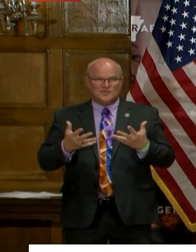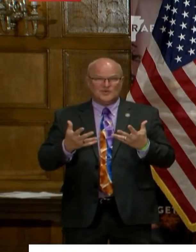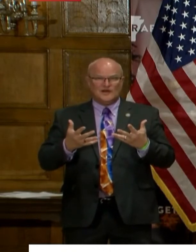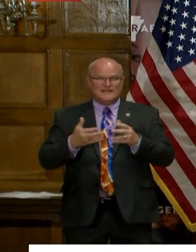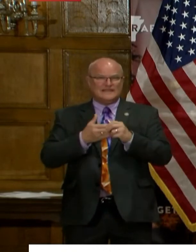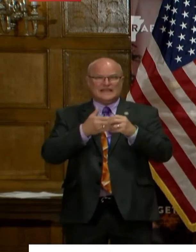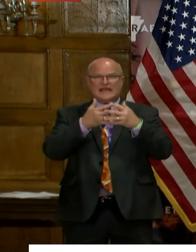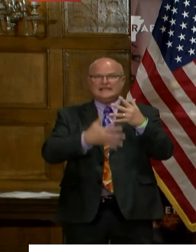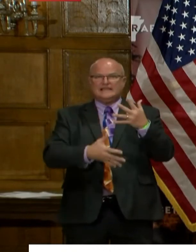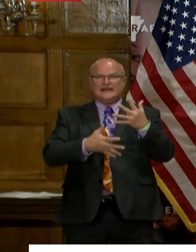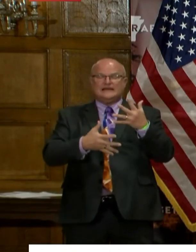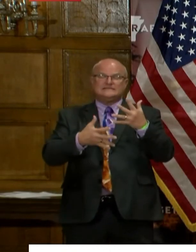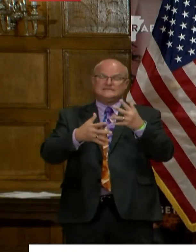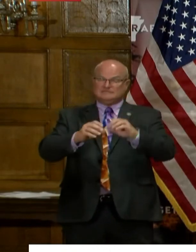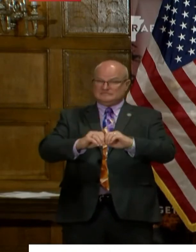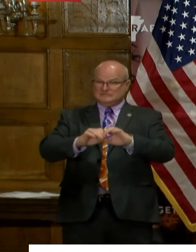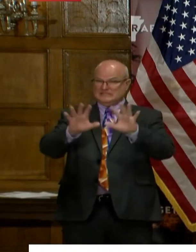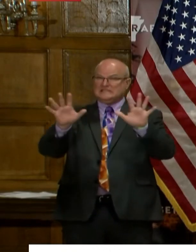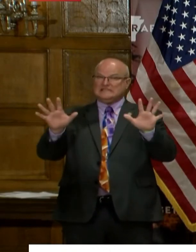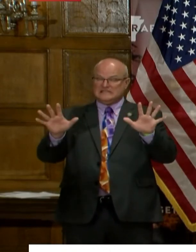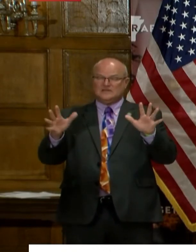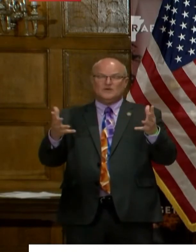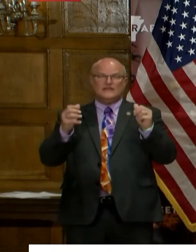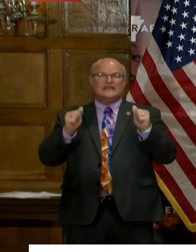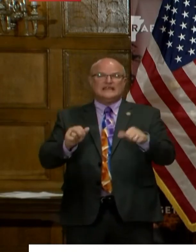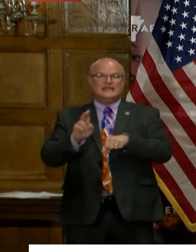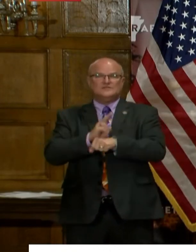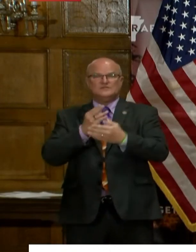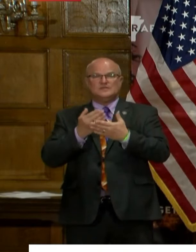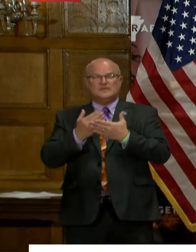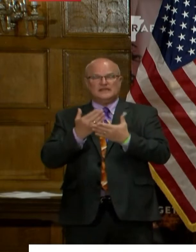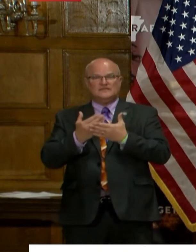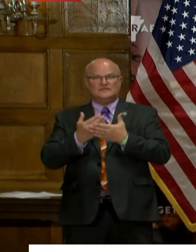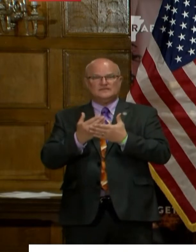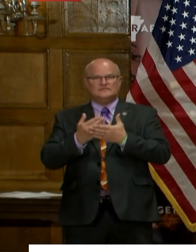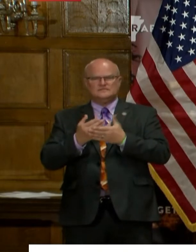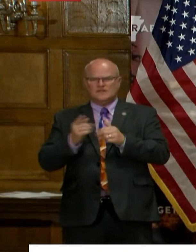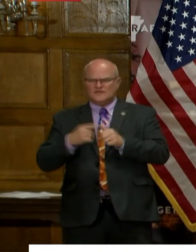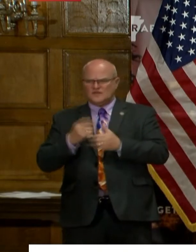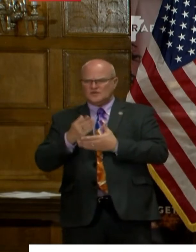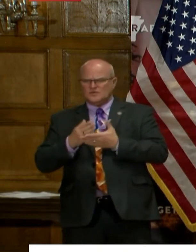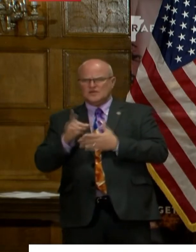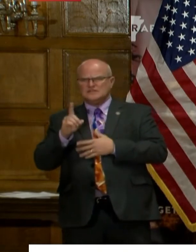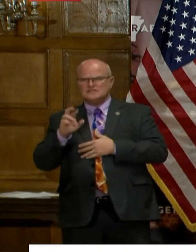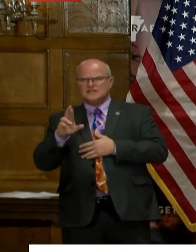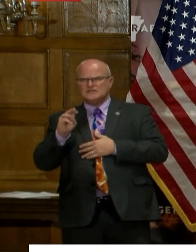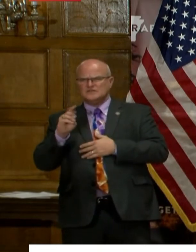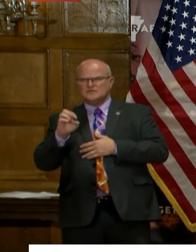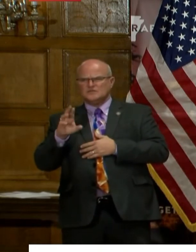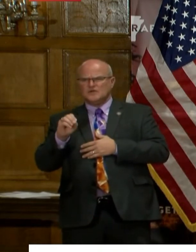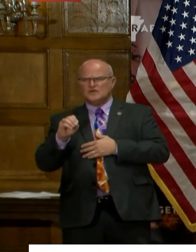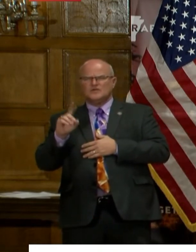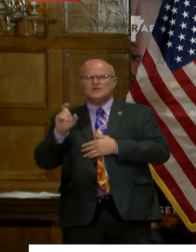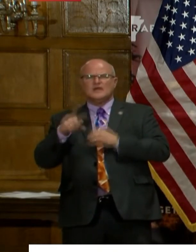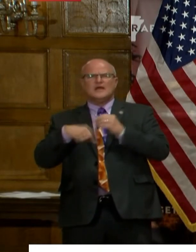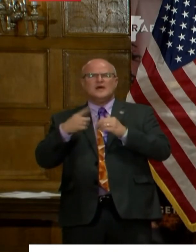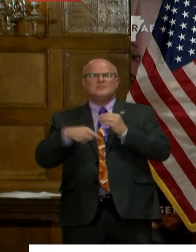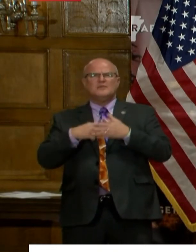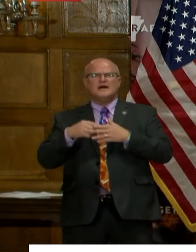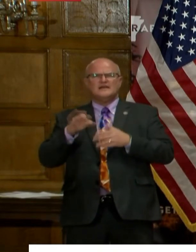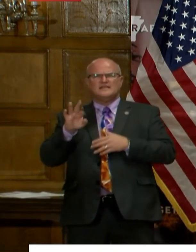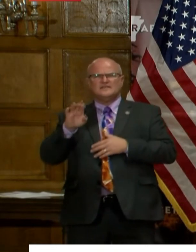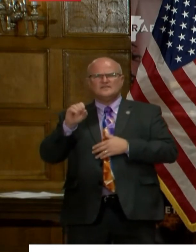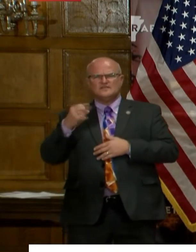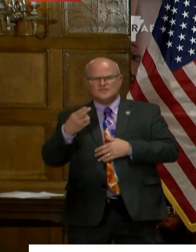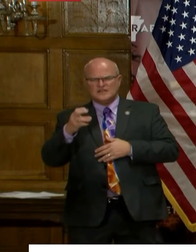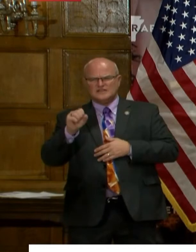the guidelines are pretty well in concrete as to what they can use that for. On the first part of it, Dr. Romero, your question was about the Fresh